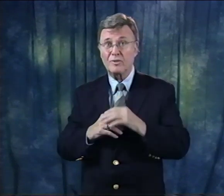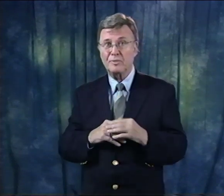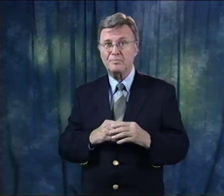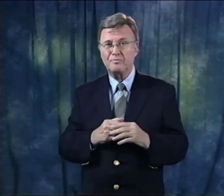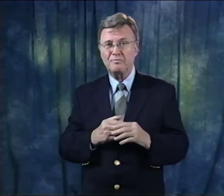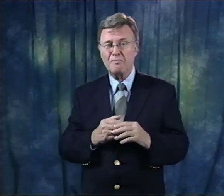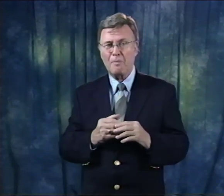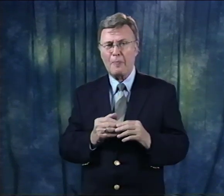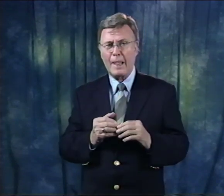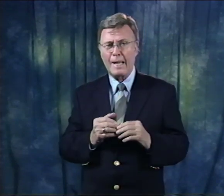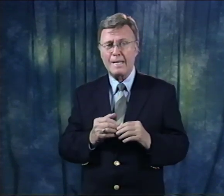Passover.